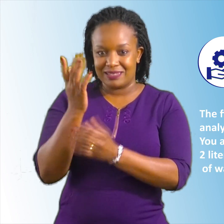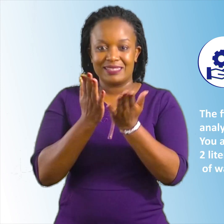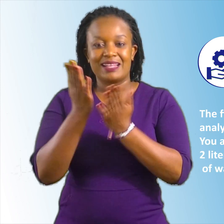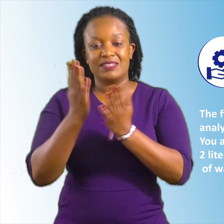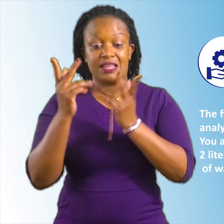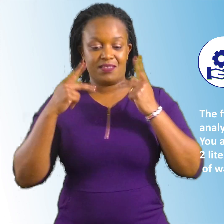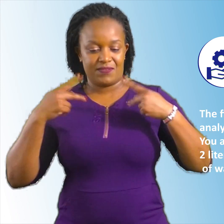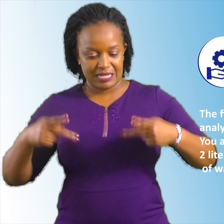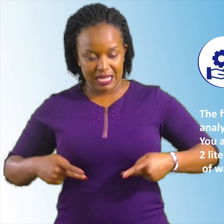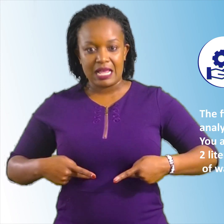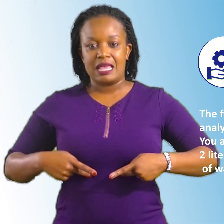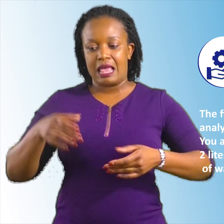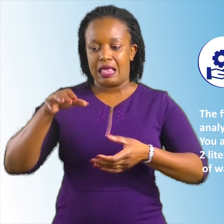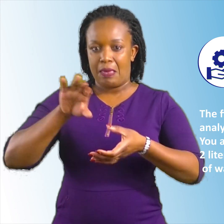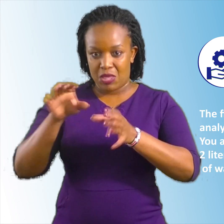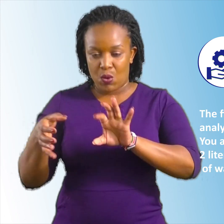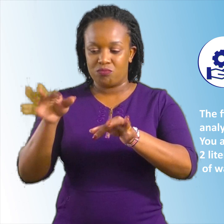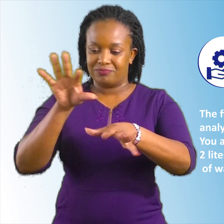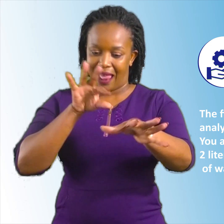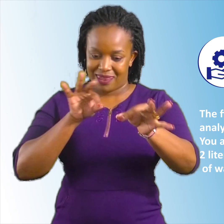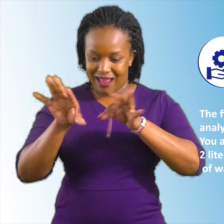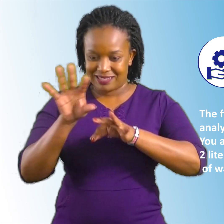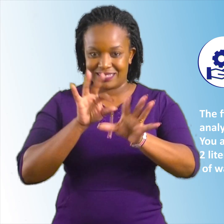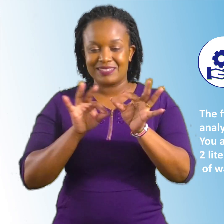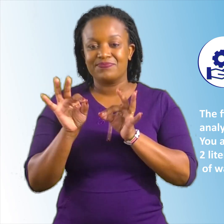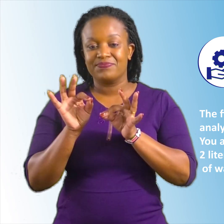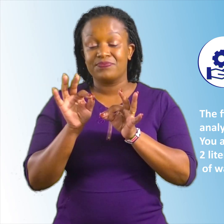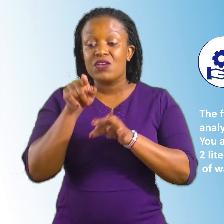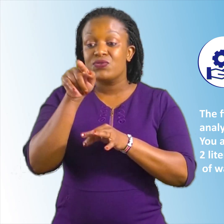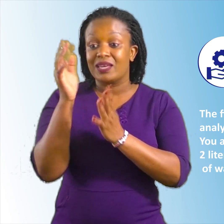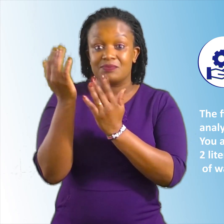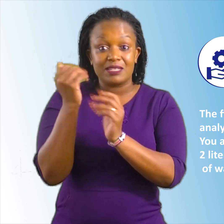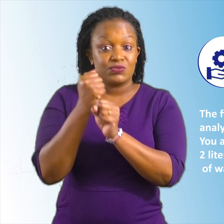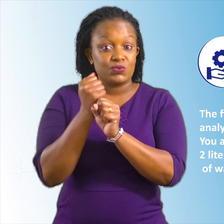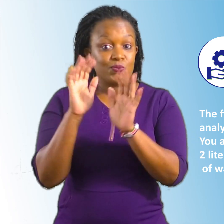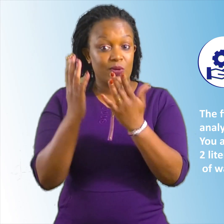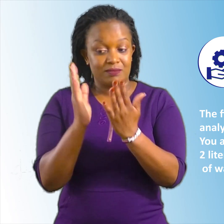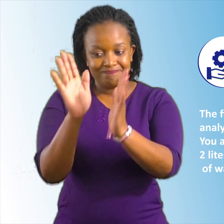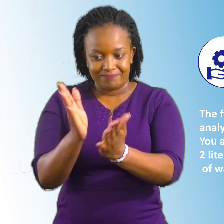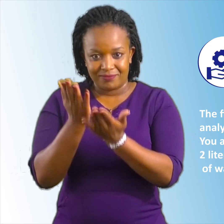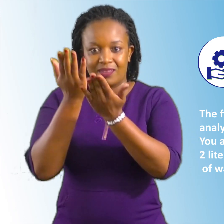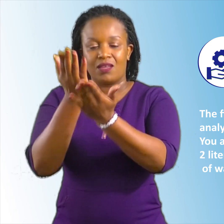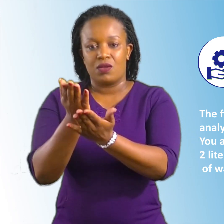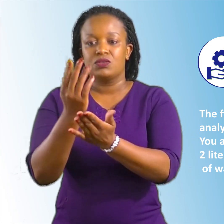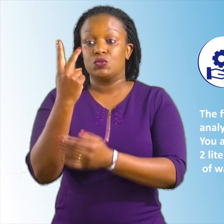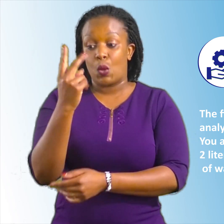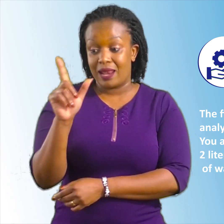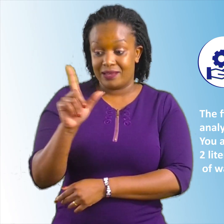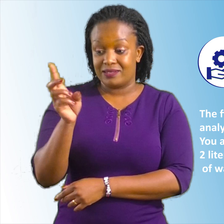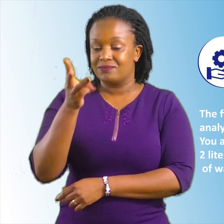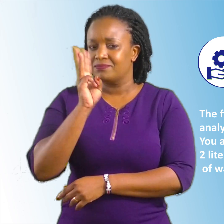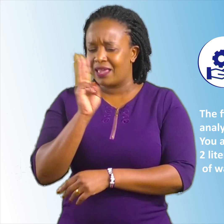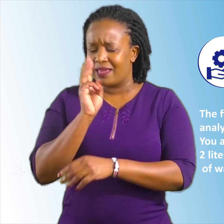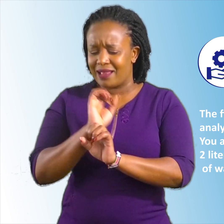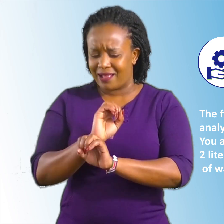service is physical chemical analysis. You are required to submit a sample of 2 liters of water